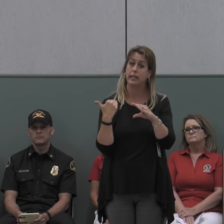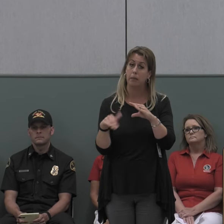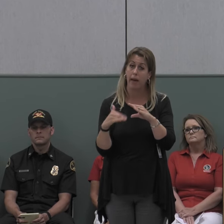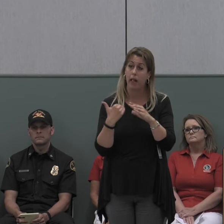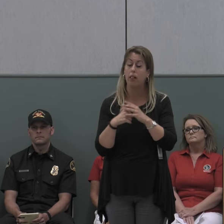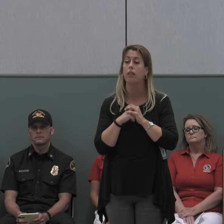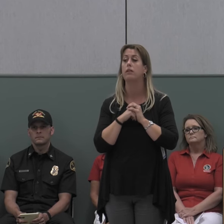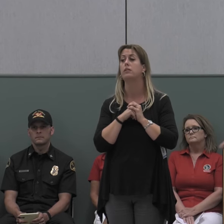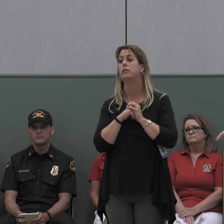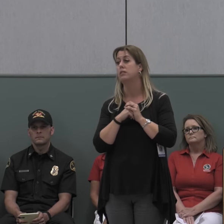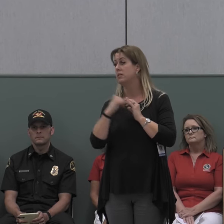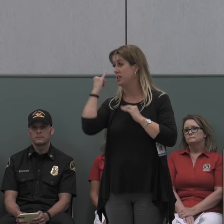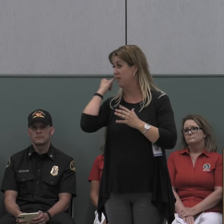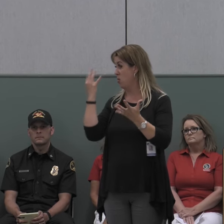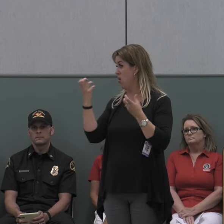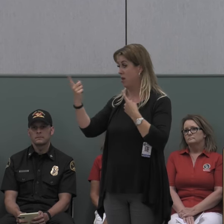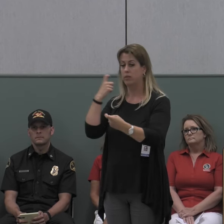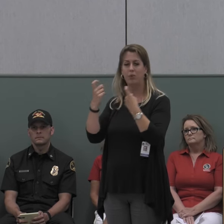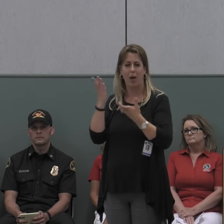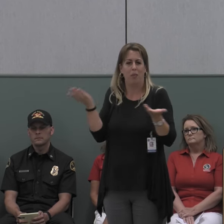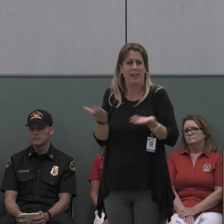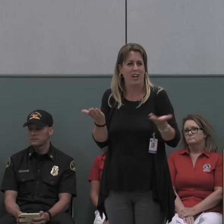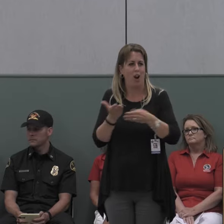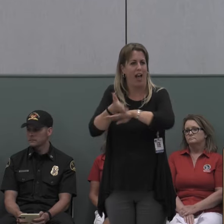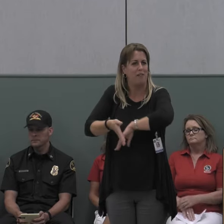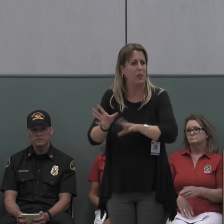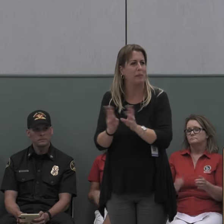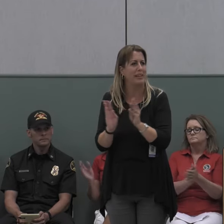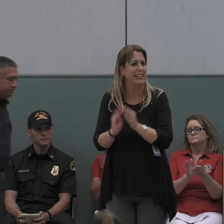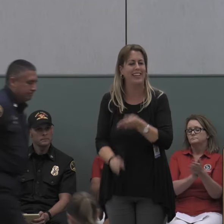But if you just want to ask questions, I'll be around afterwards. Thank you.